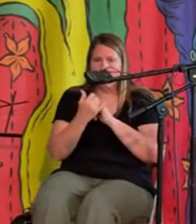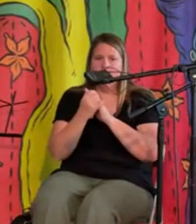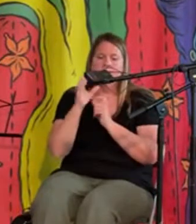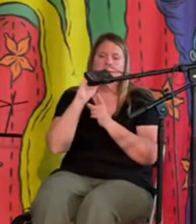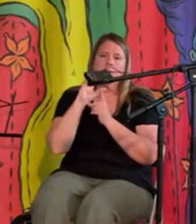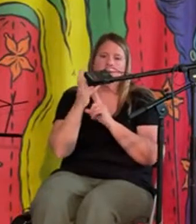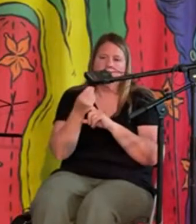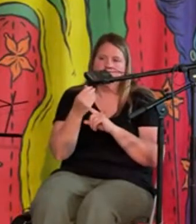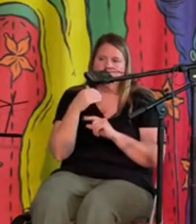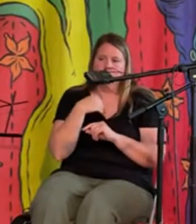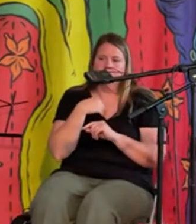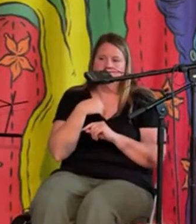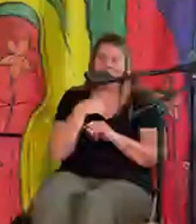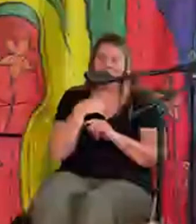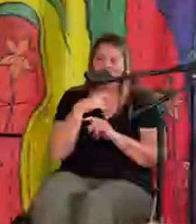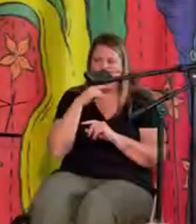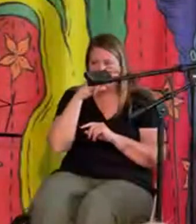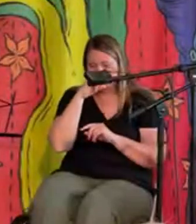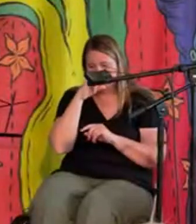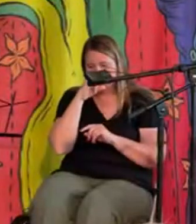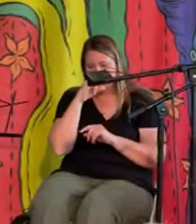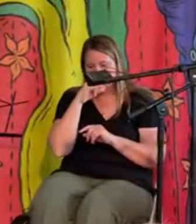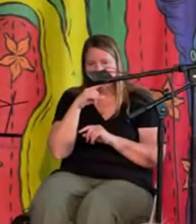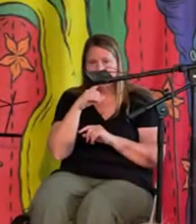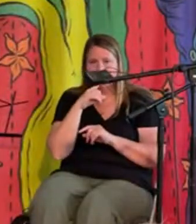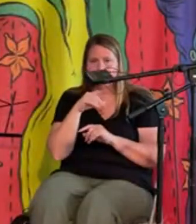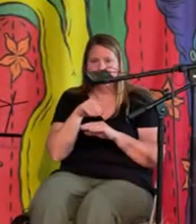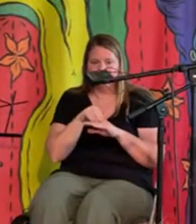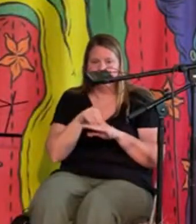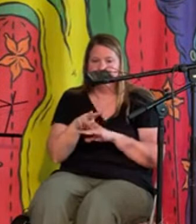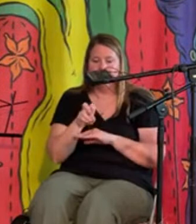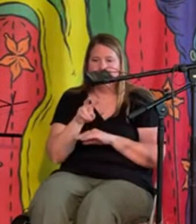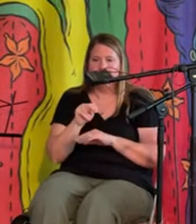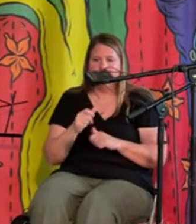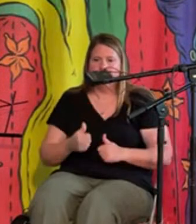Christian Andersen, even if you live in Georgia.